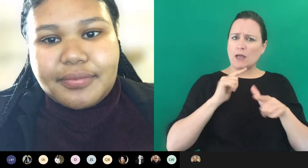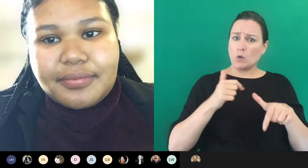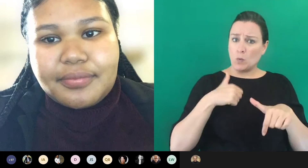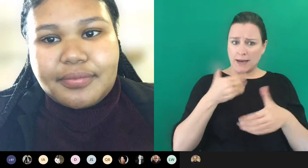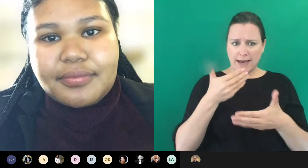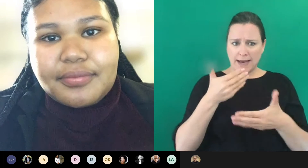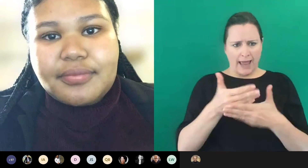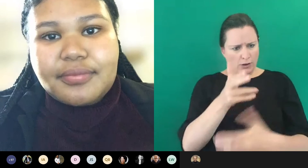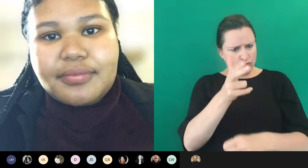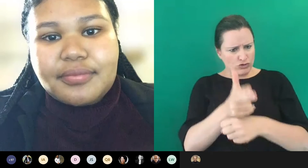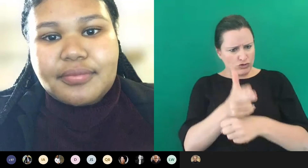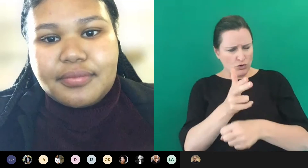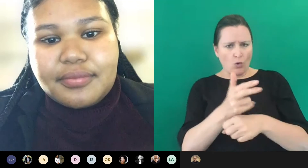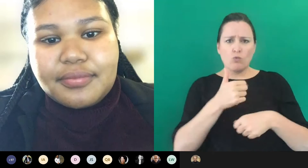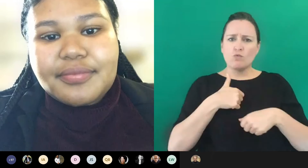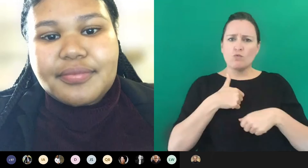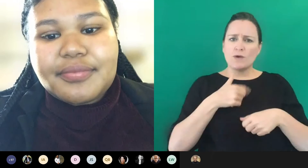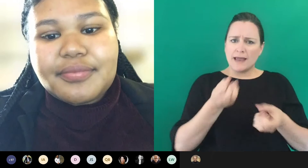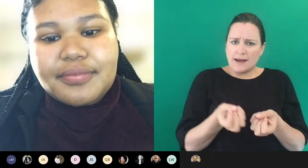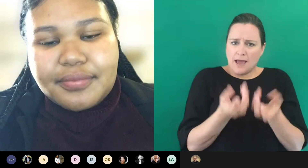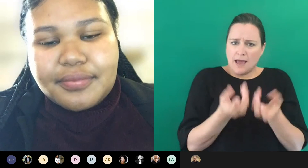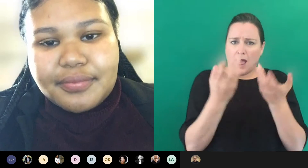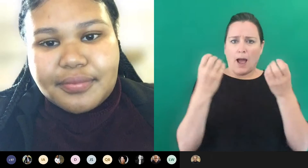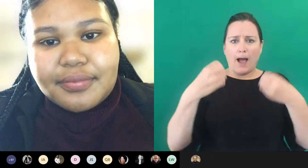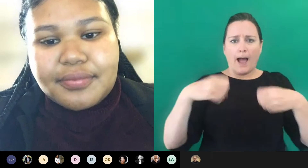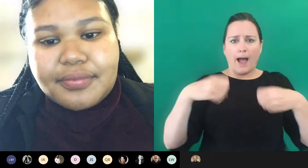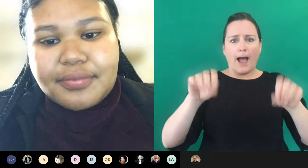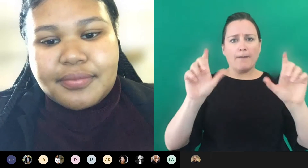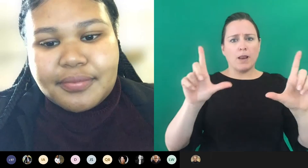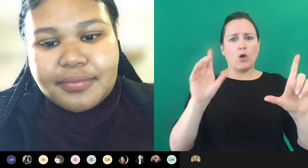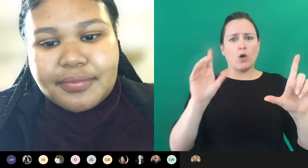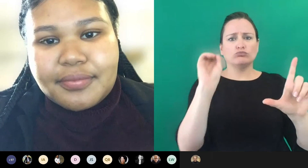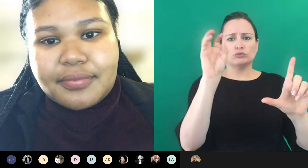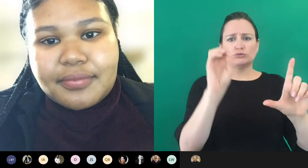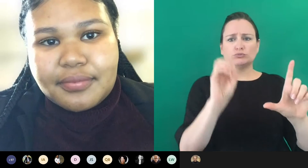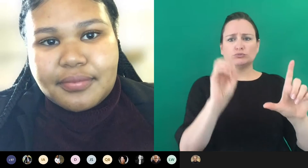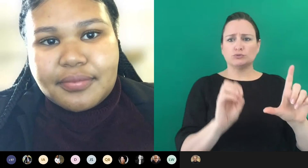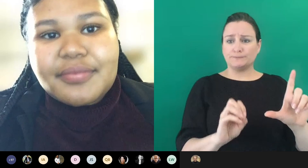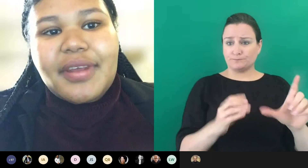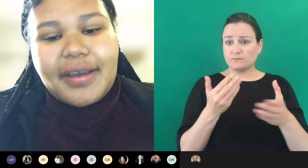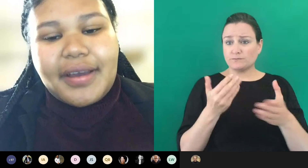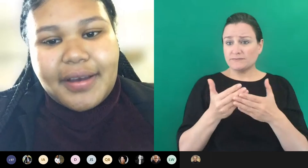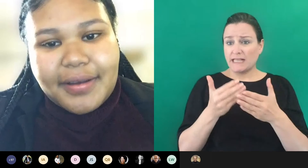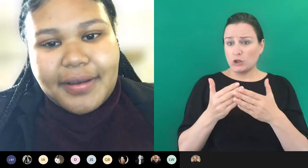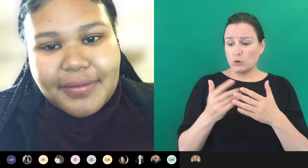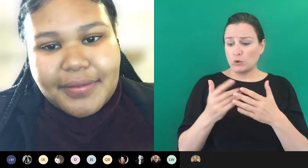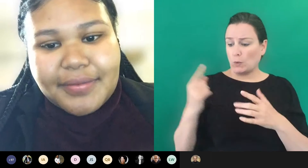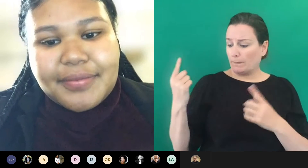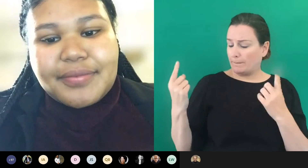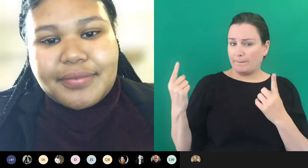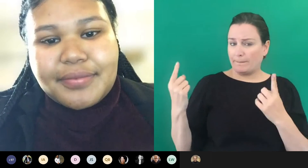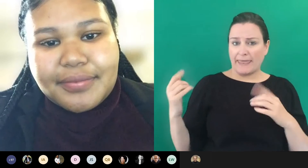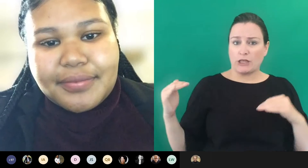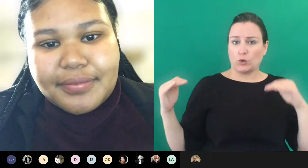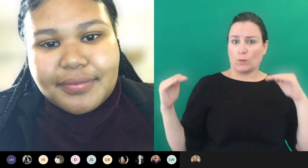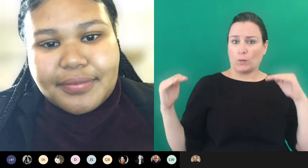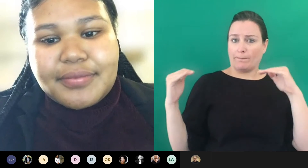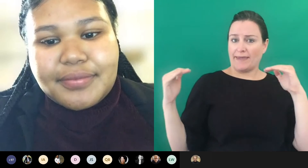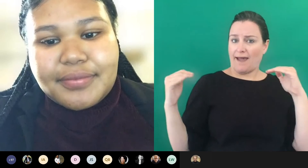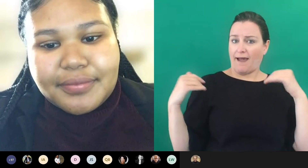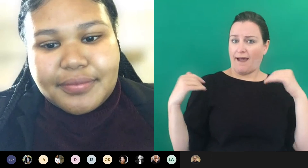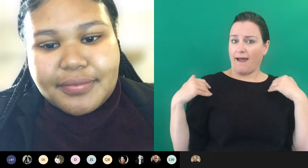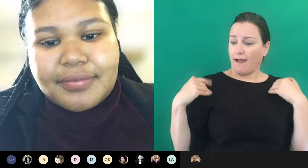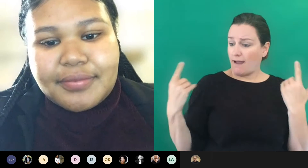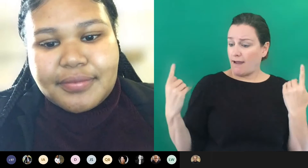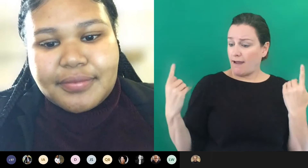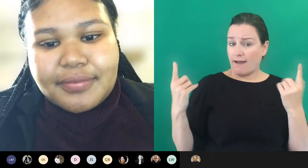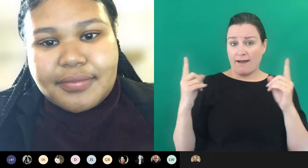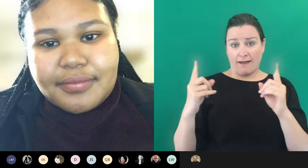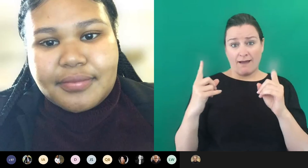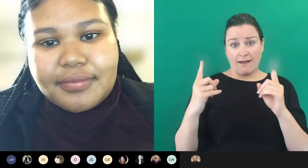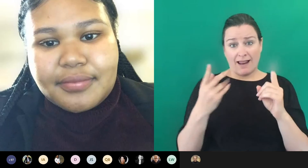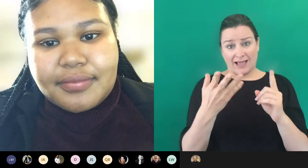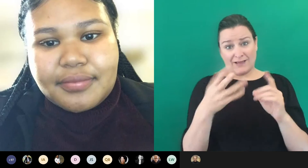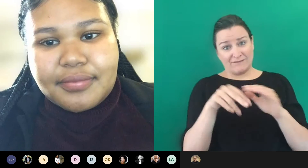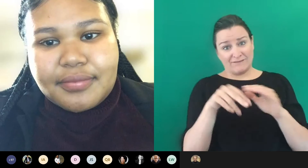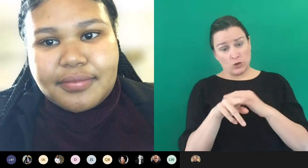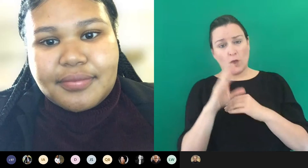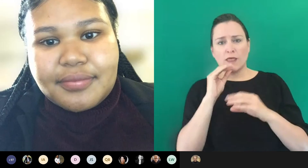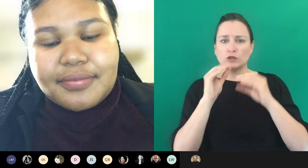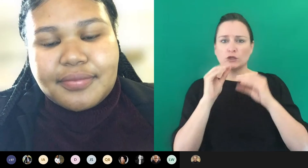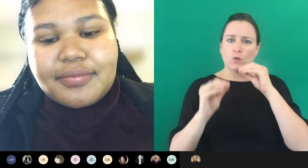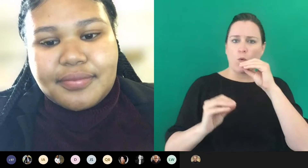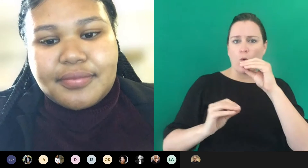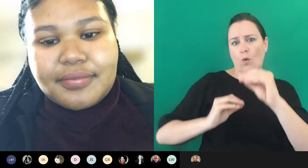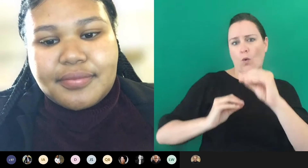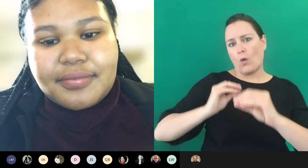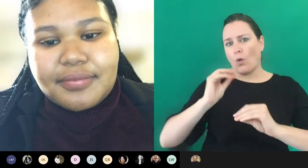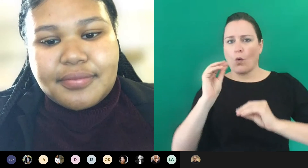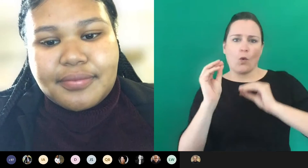things online. They can do tutorial peer-to-peer. When students are talking to each other, they use different linguistic resources. They don't